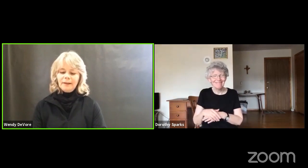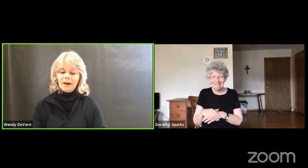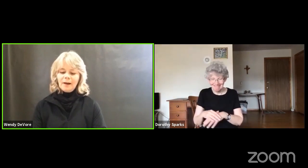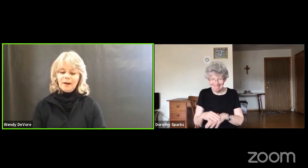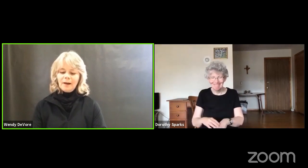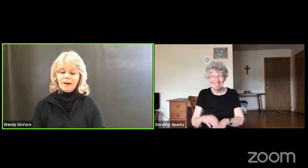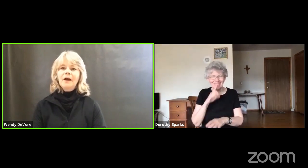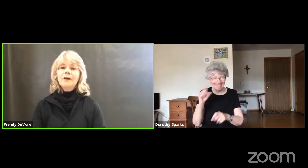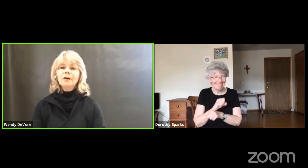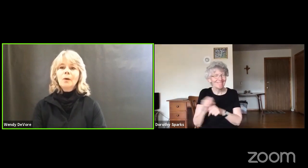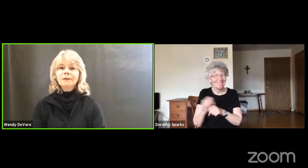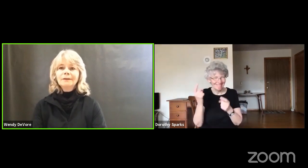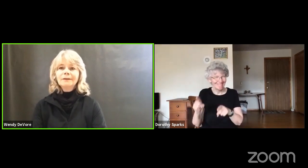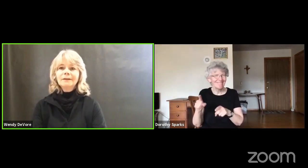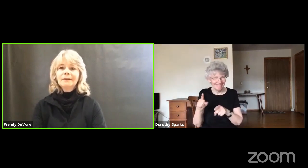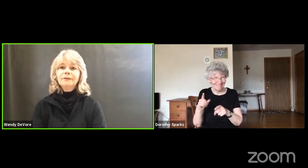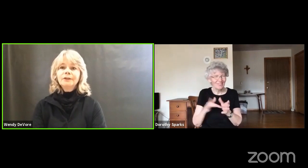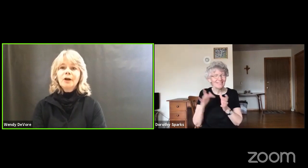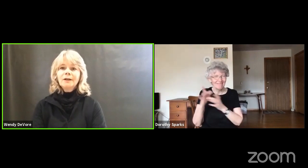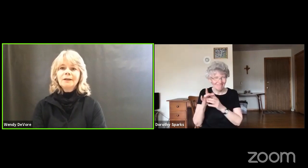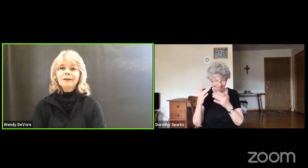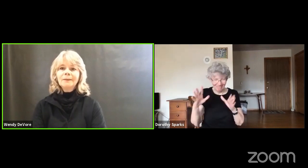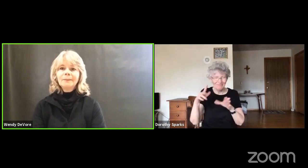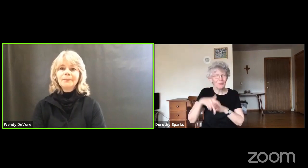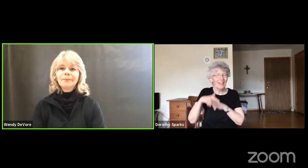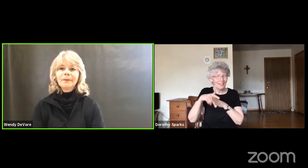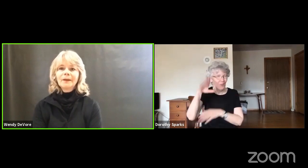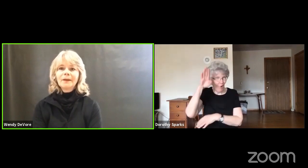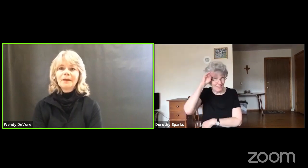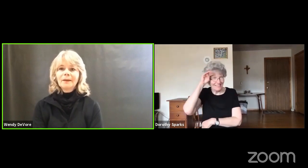He comes on the colt of a donkey.